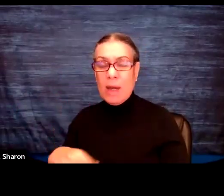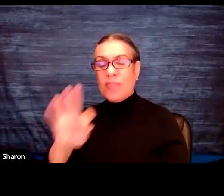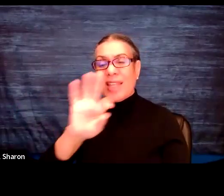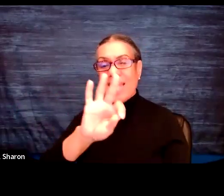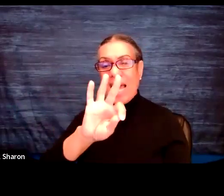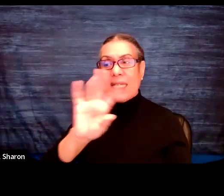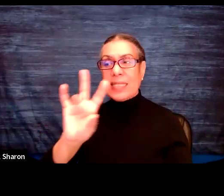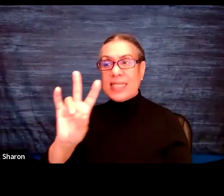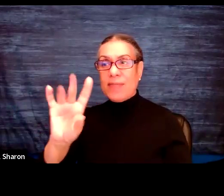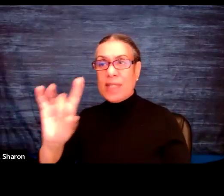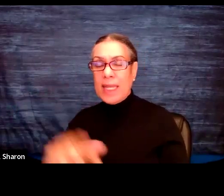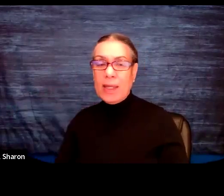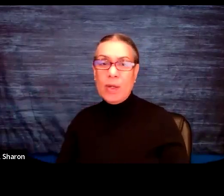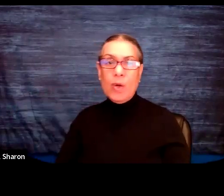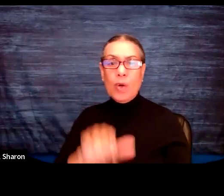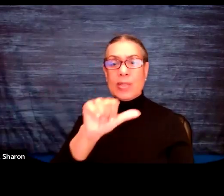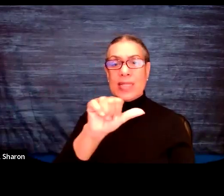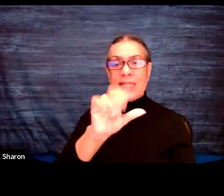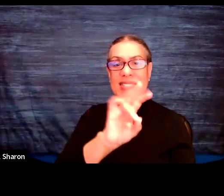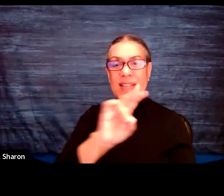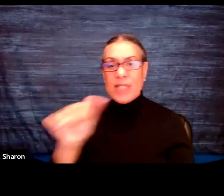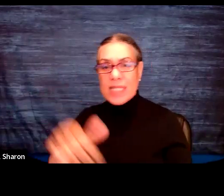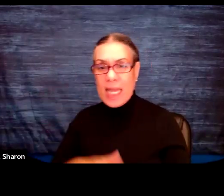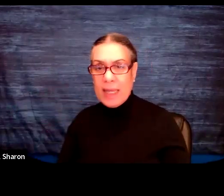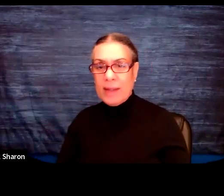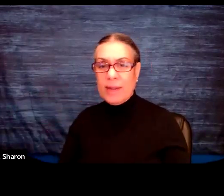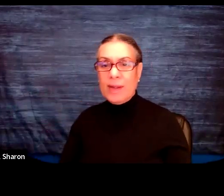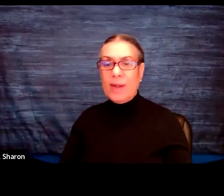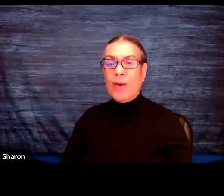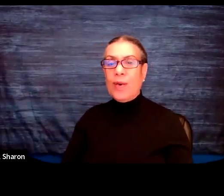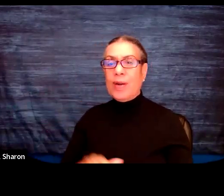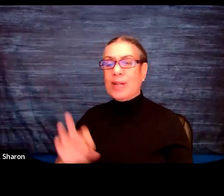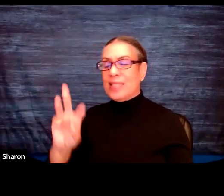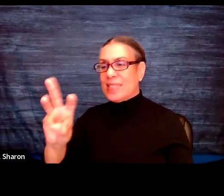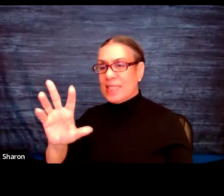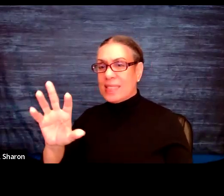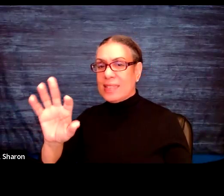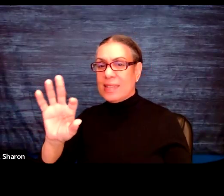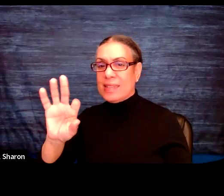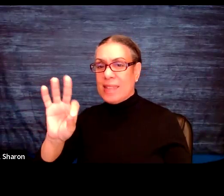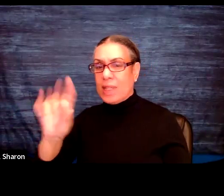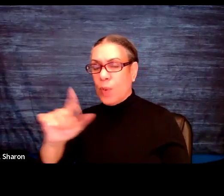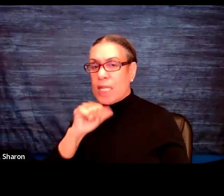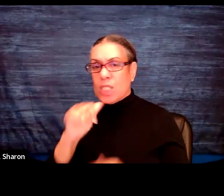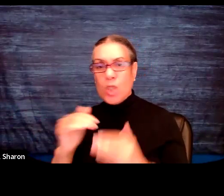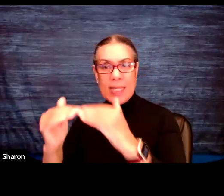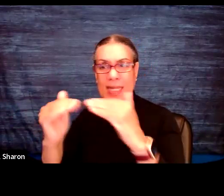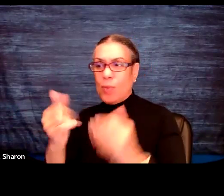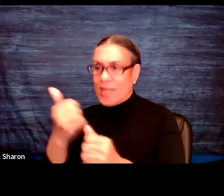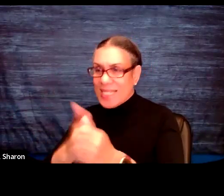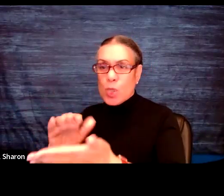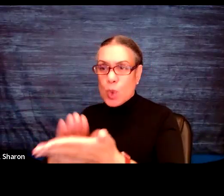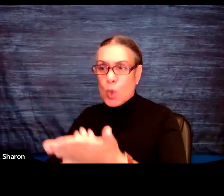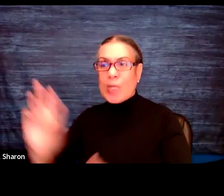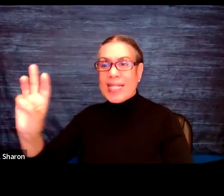978 or the 710 or the 691 on this slide, it's not even. It's not every school getting 6 or 7 kids.